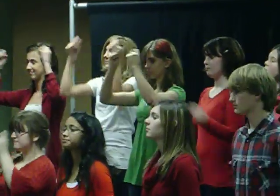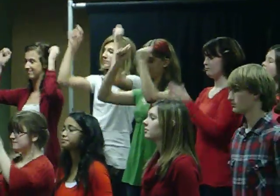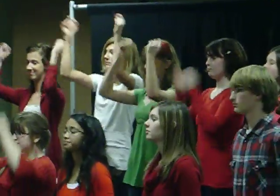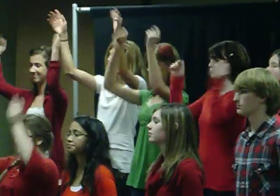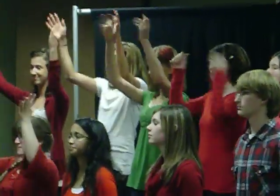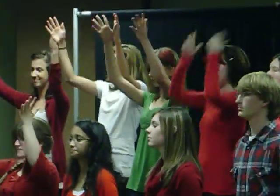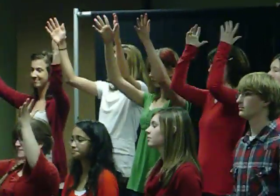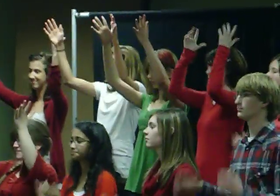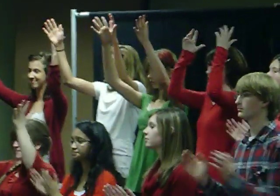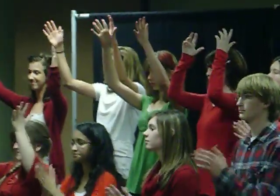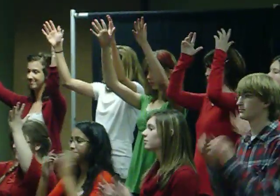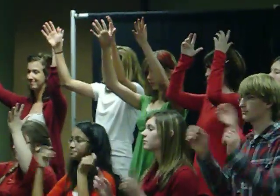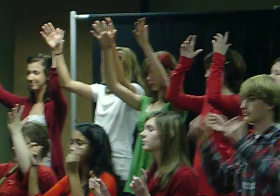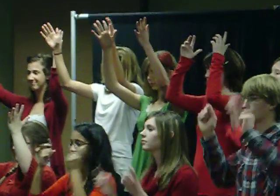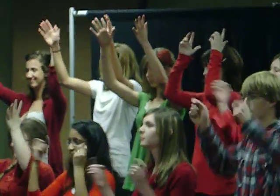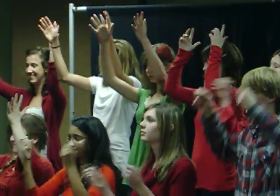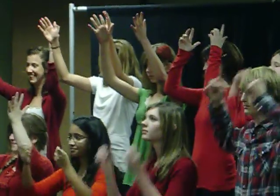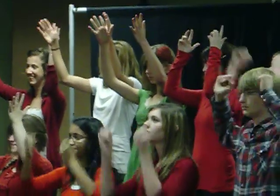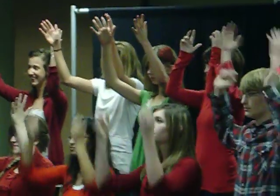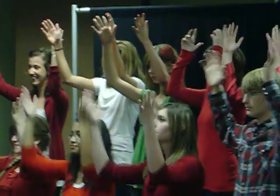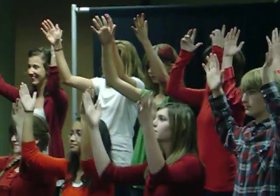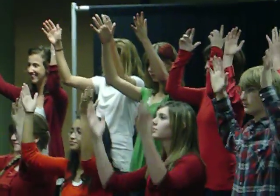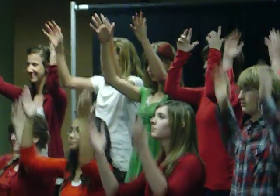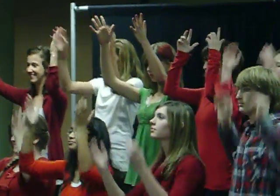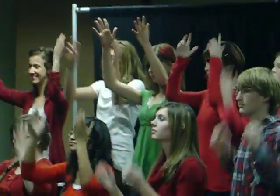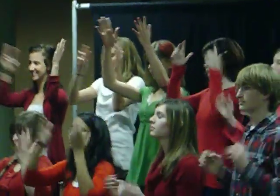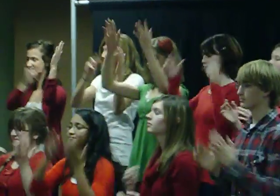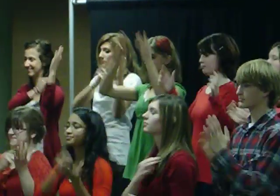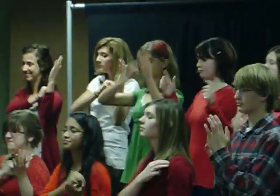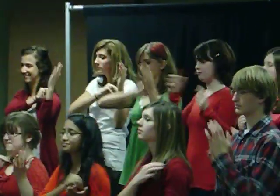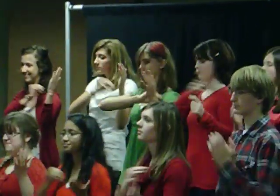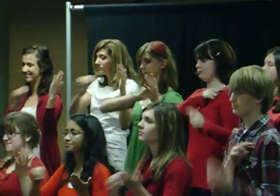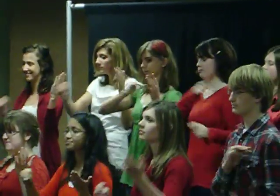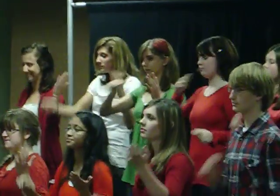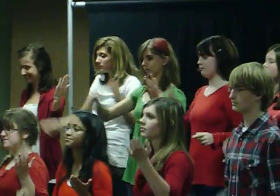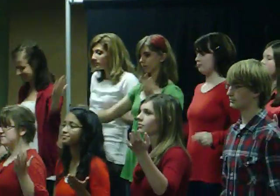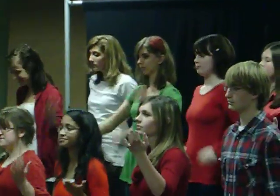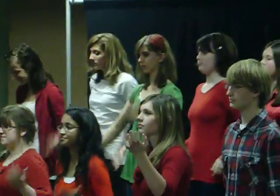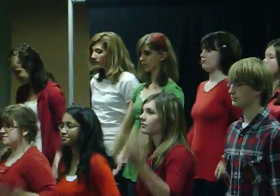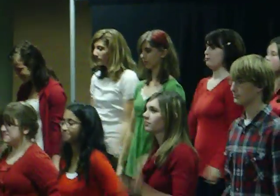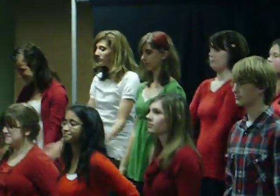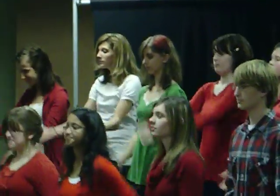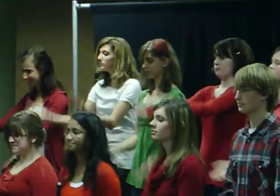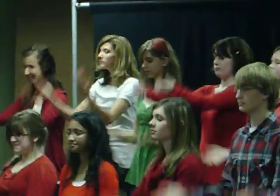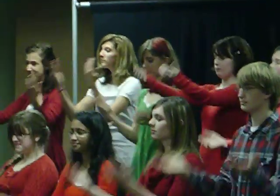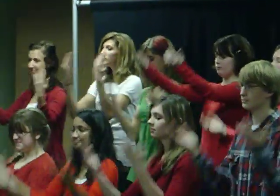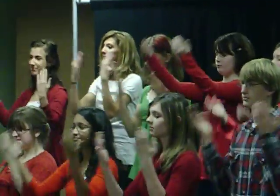Alleluia, Alleluia Alleluia, Alleluia has come